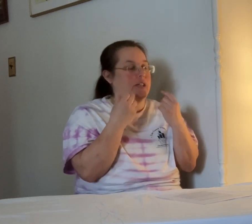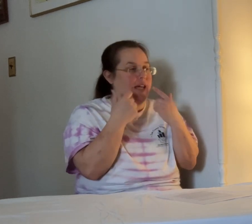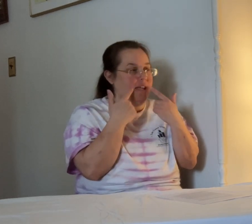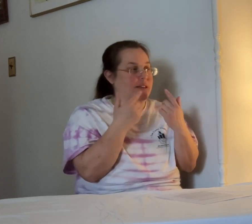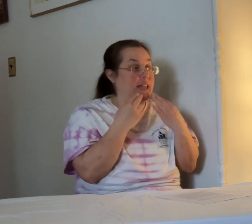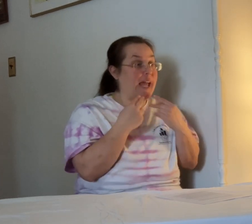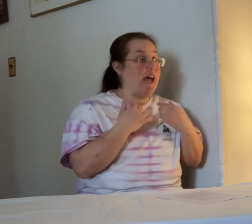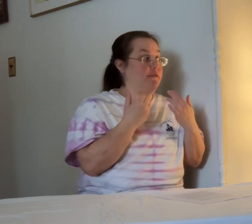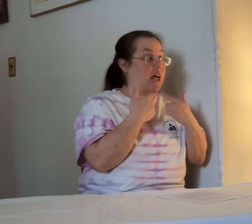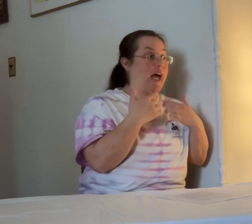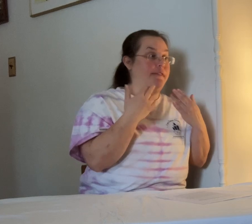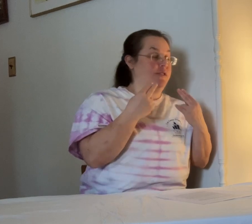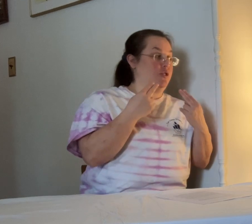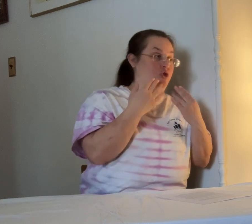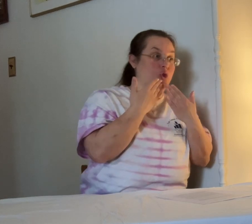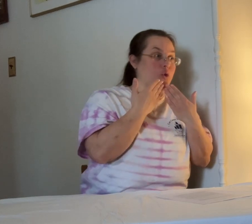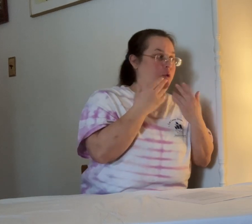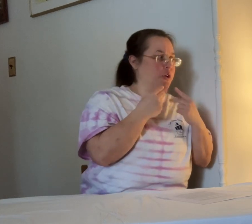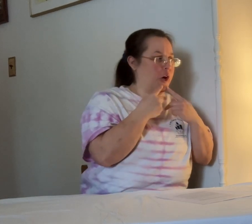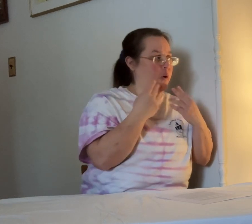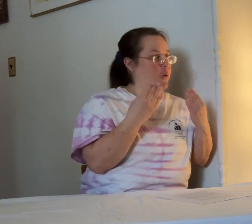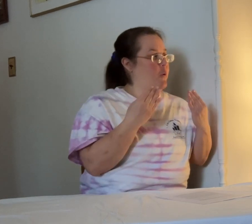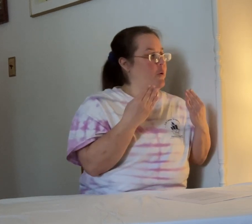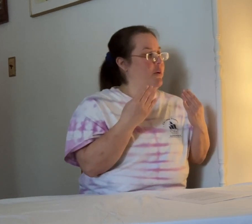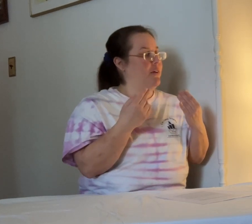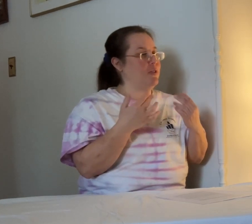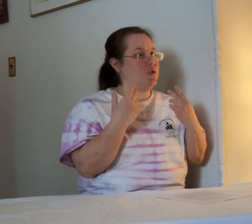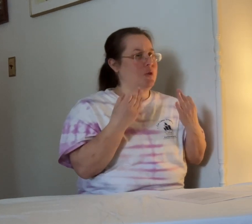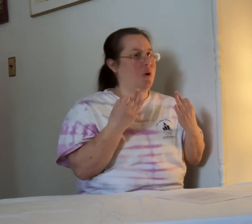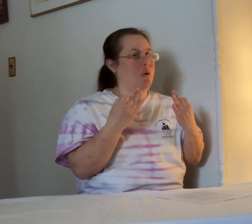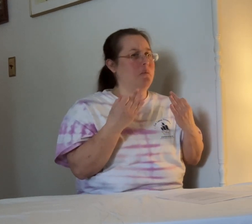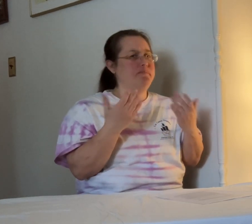spontaneously. They have lives too, you know. So